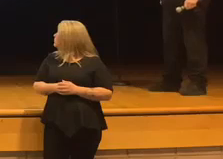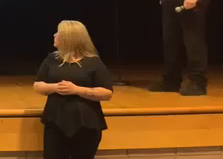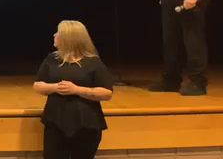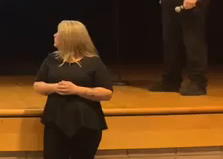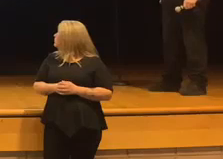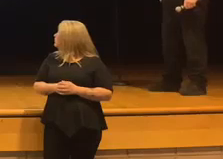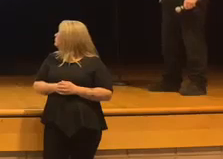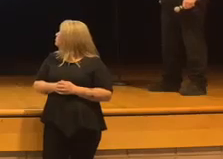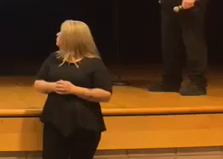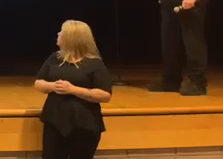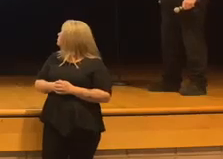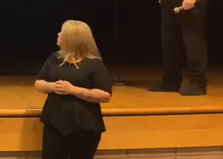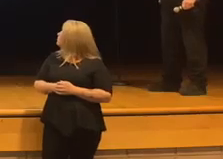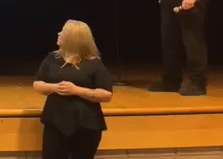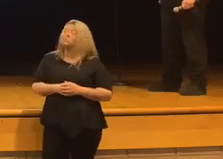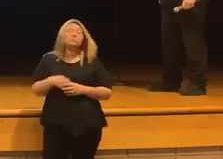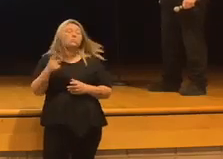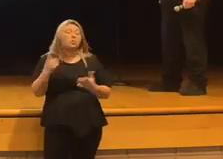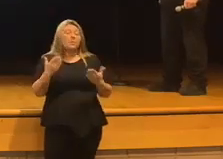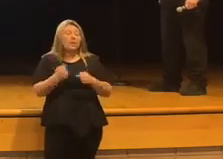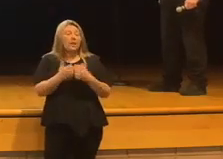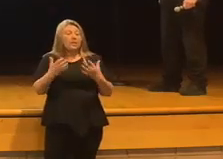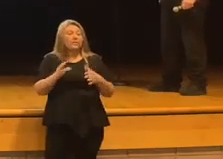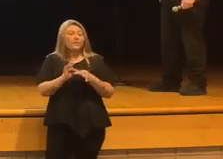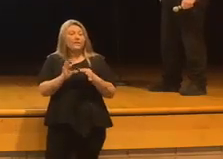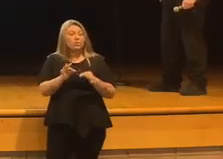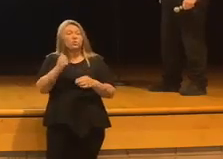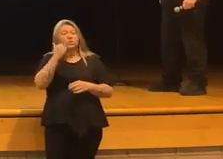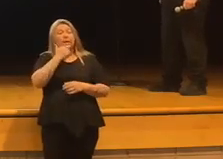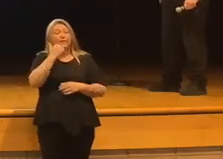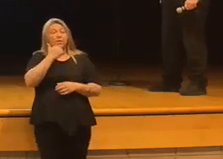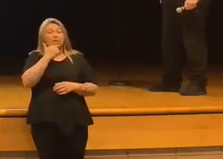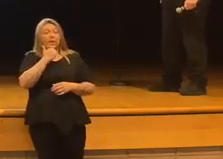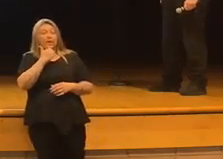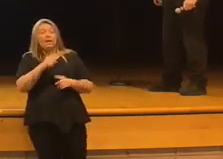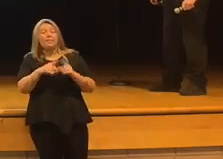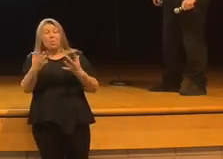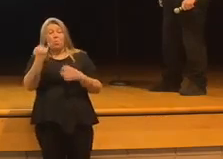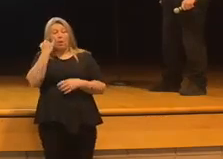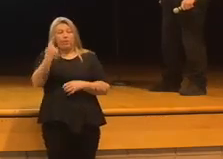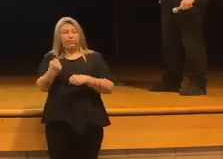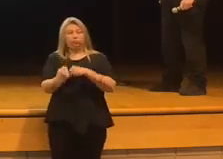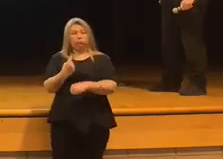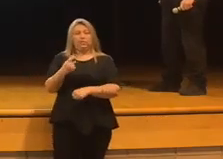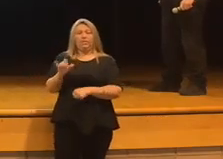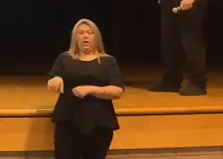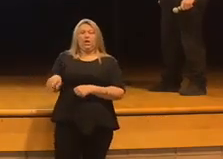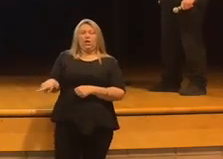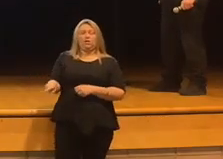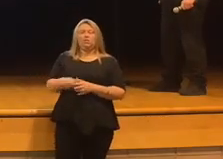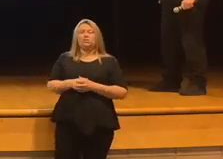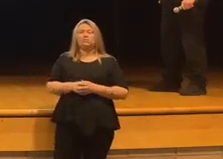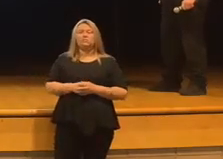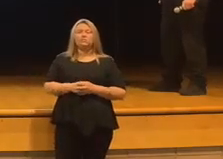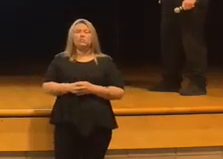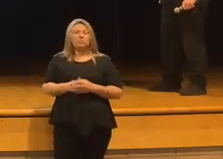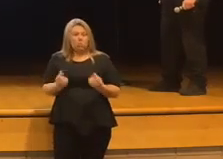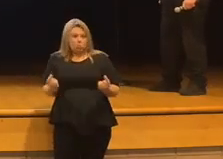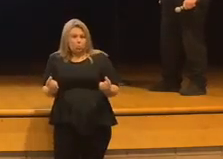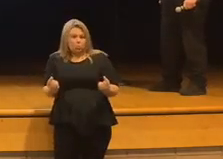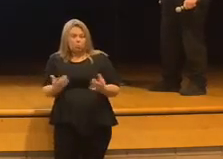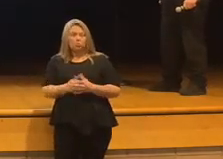You probably get lots of messages every day, but what if you got one like this? What would you